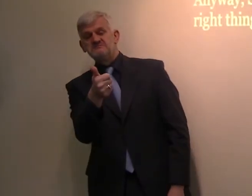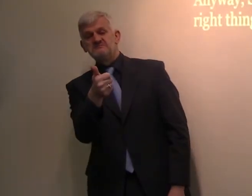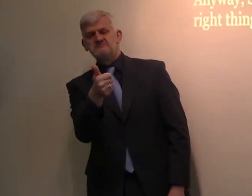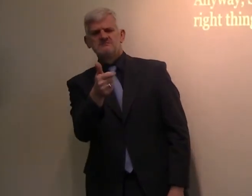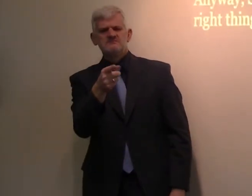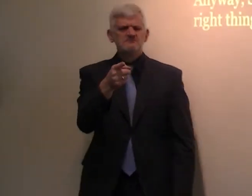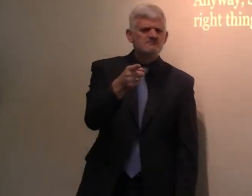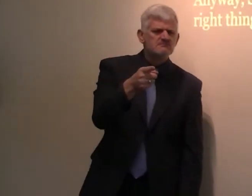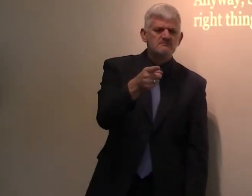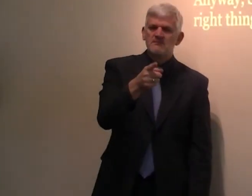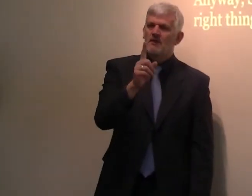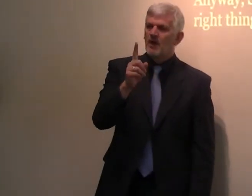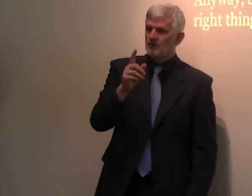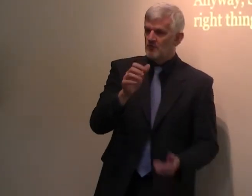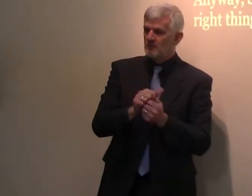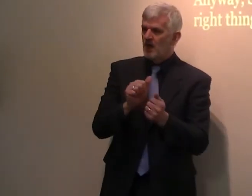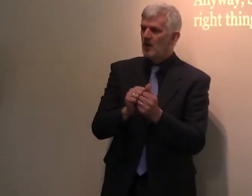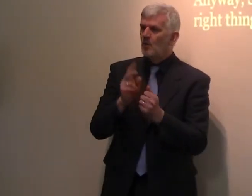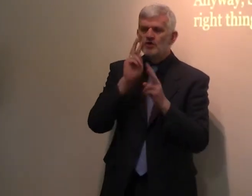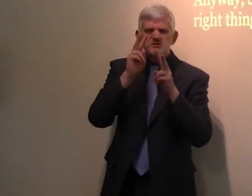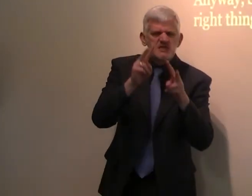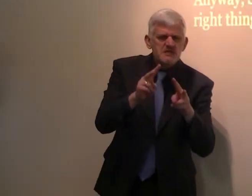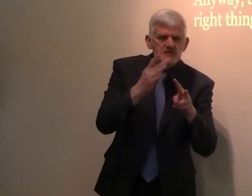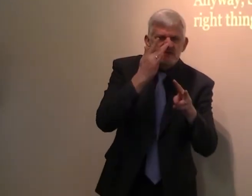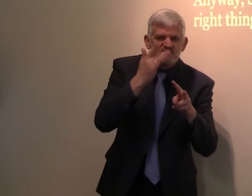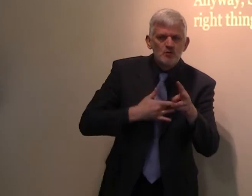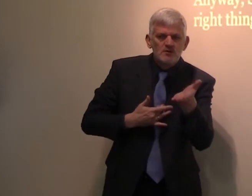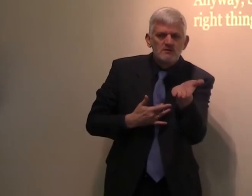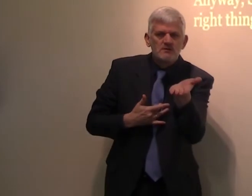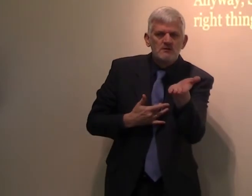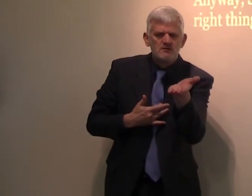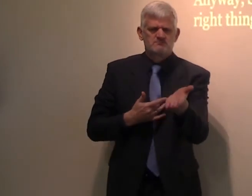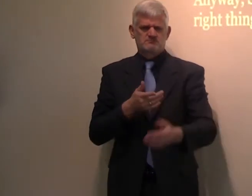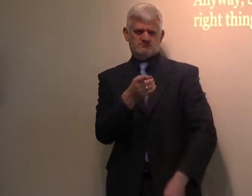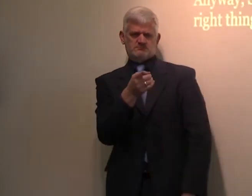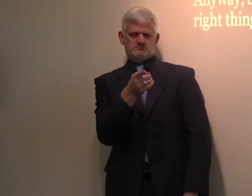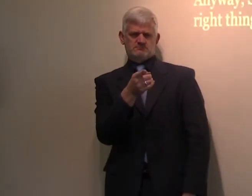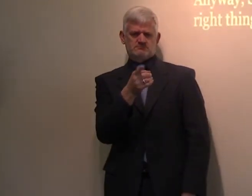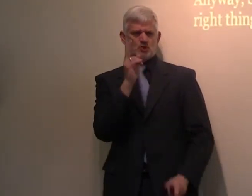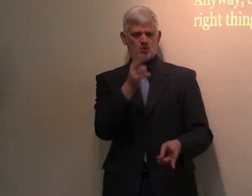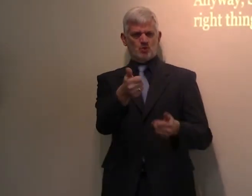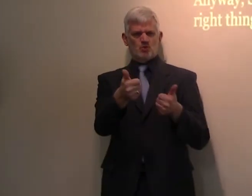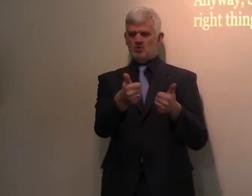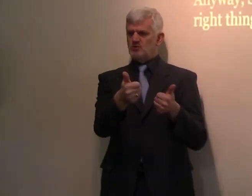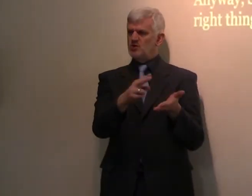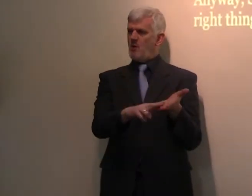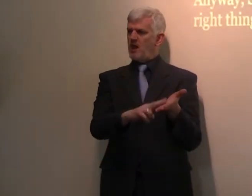remember, looks are deceptive. They appear to be normal, they appear to be active, but actually there was